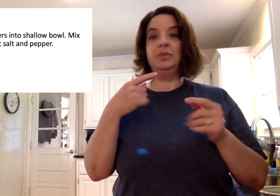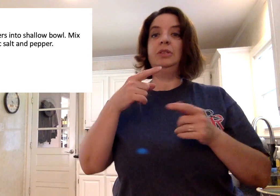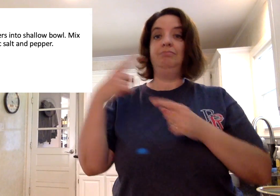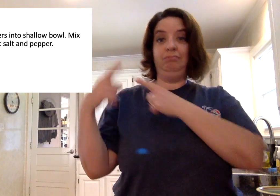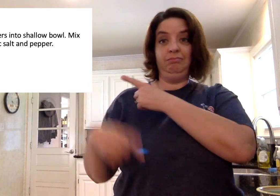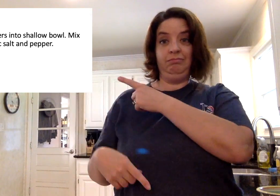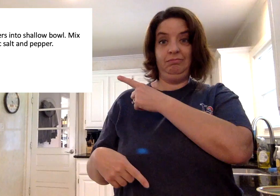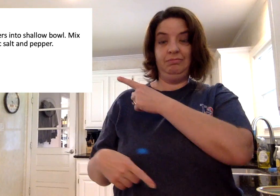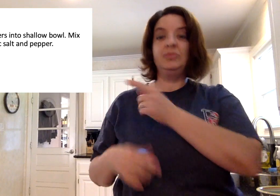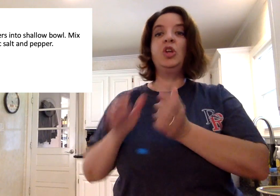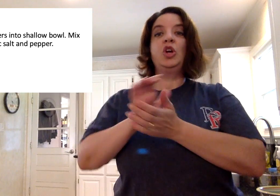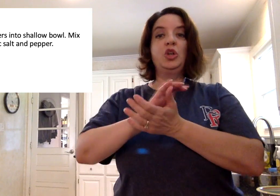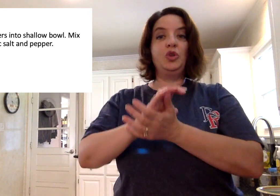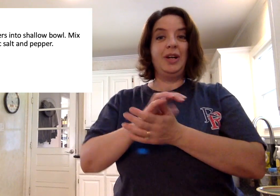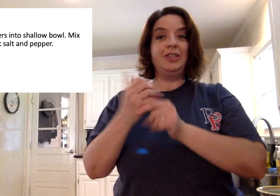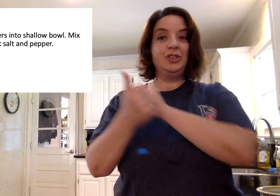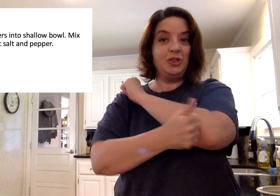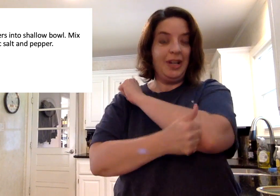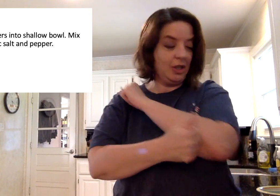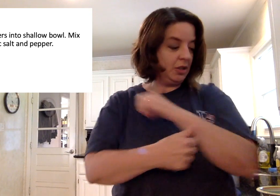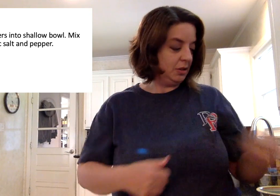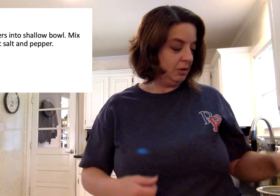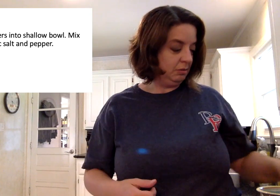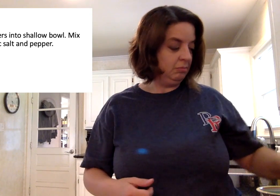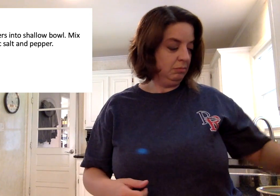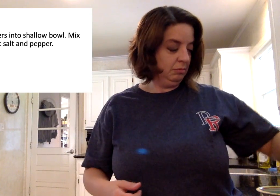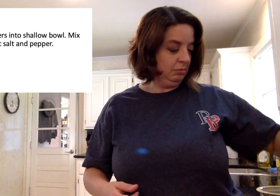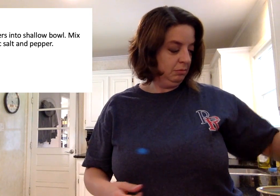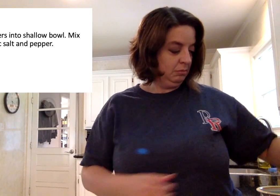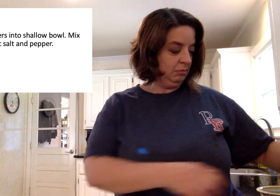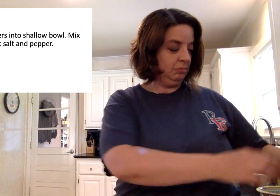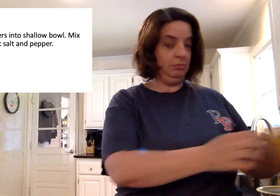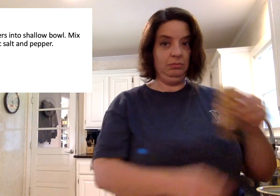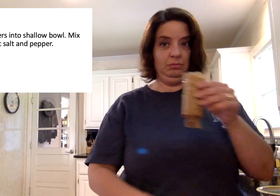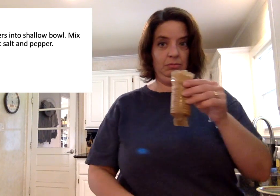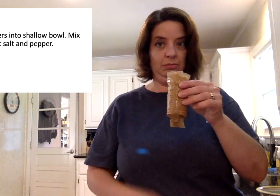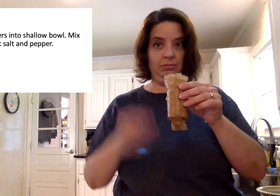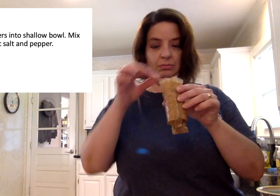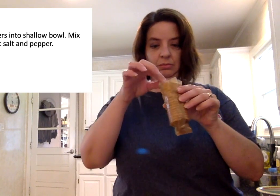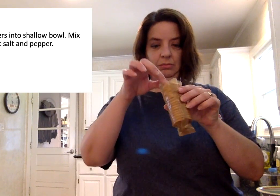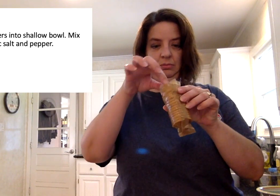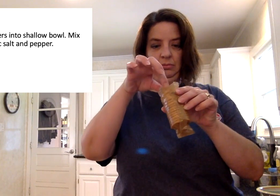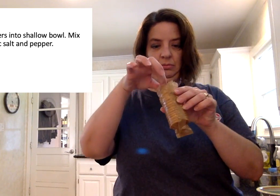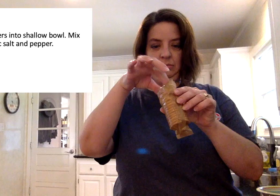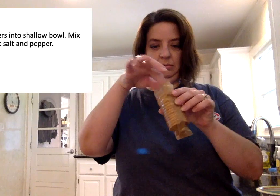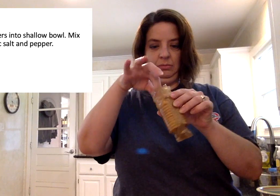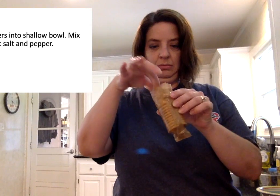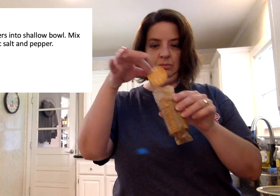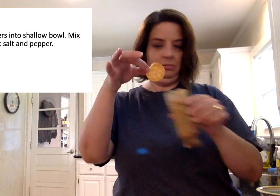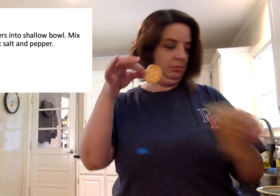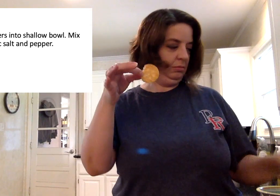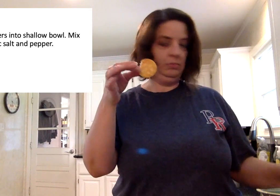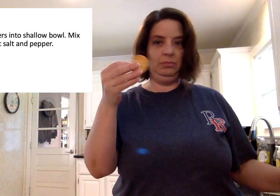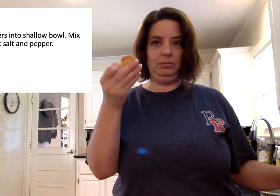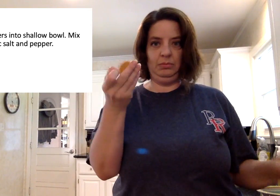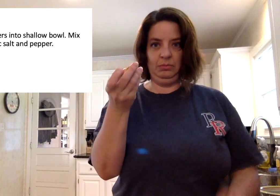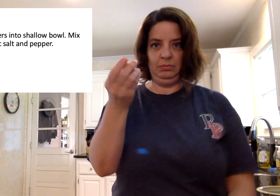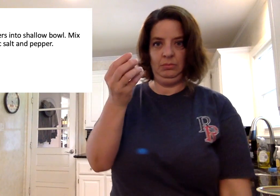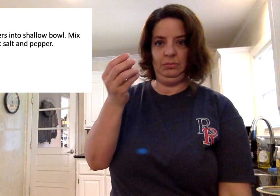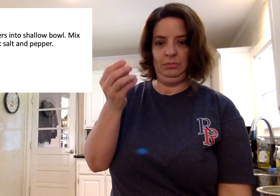what? All right, so if I read it again, crush crackers. All right, so here's a cracker, right? And now